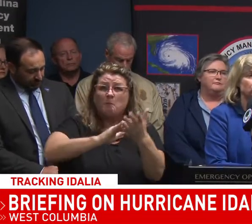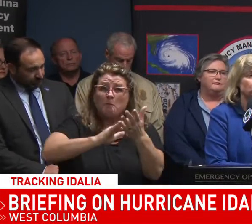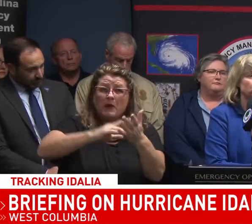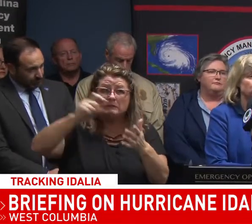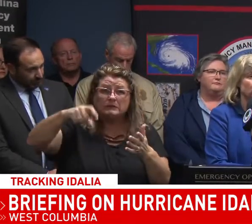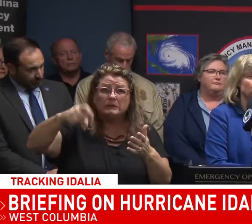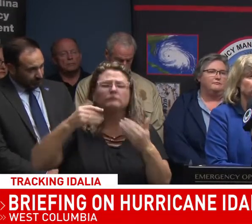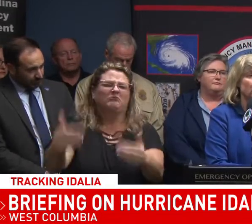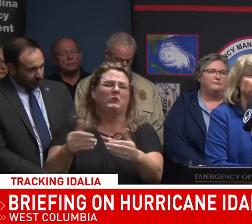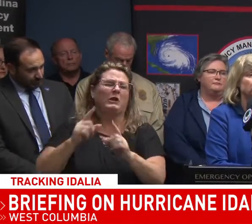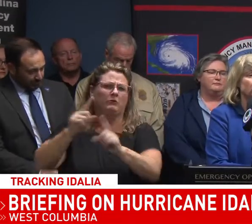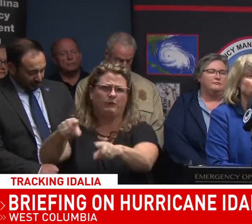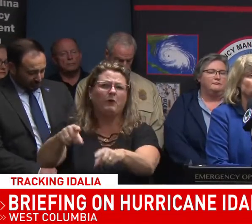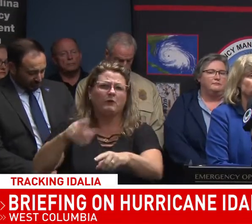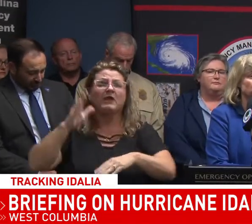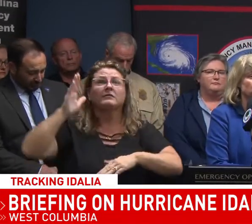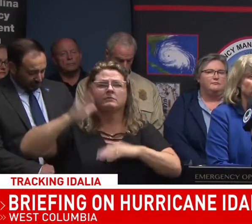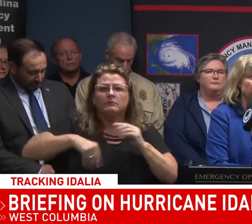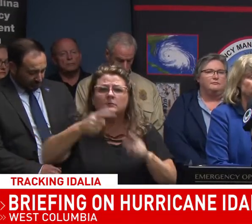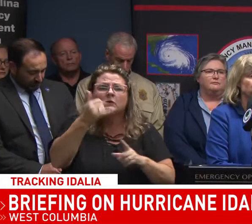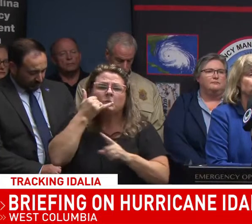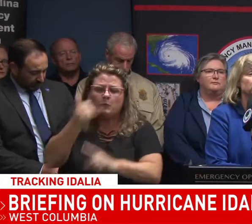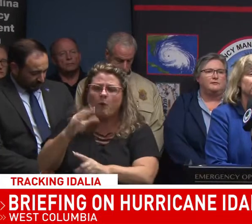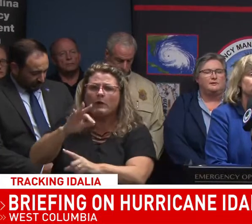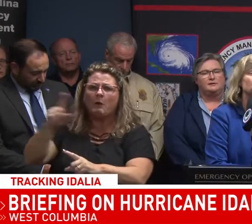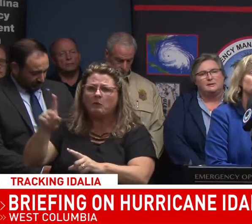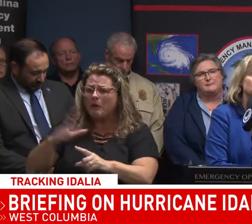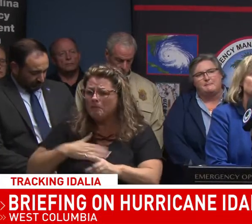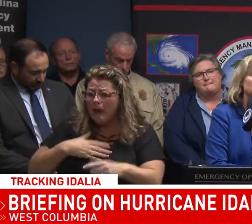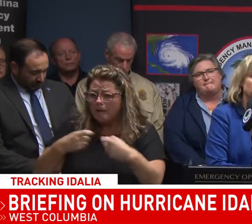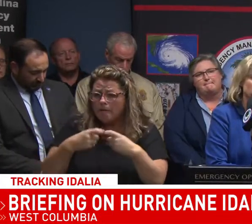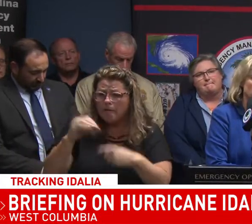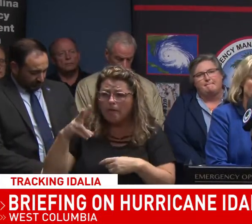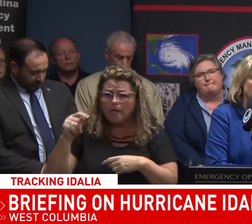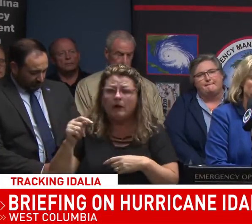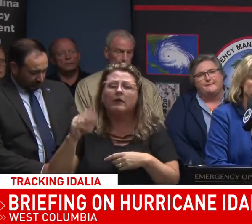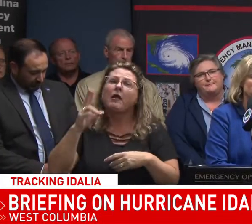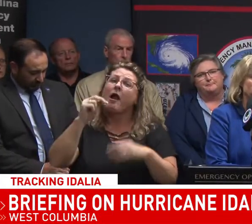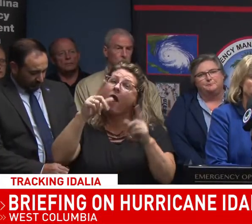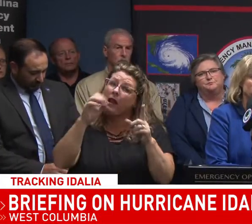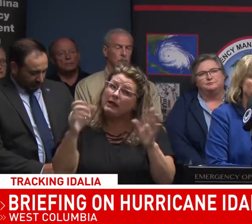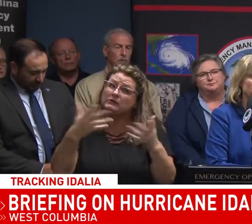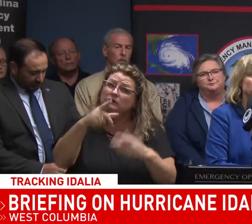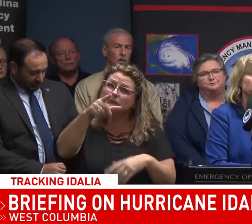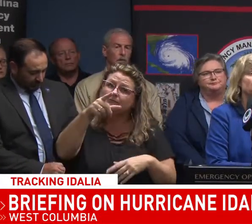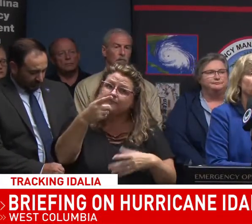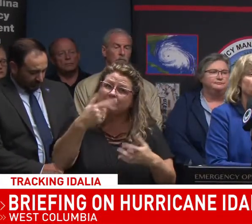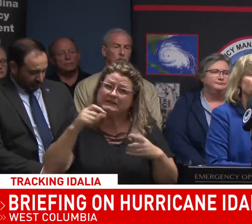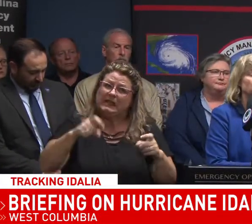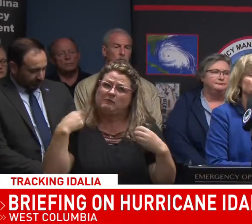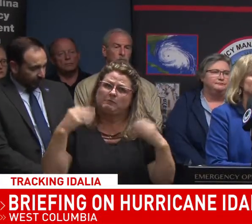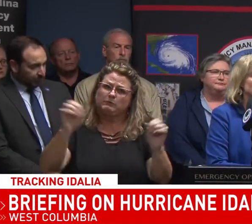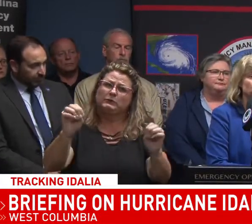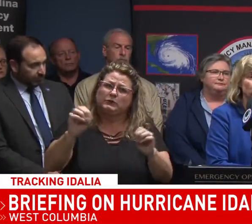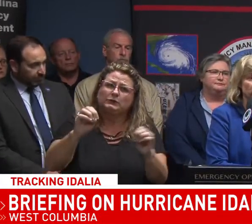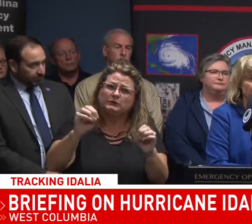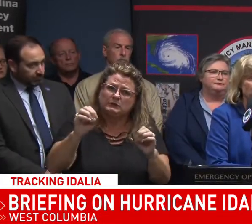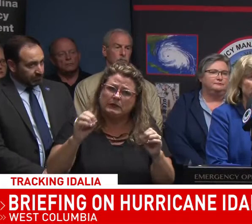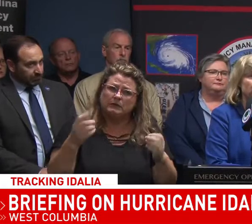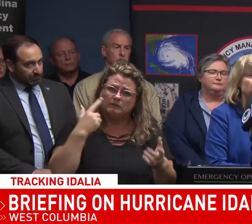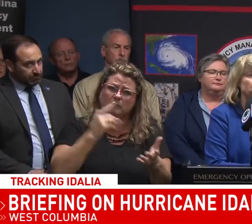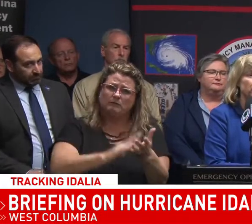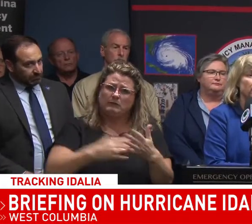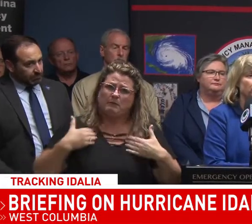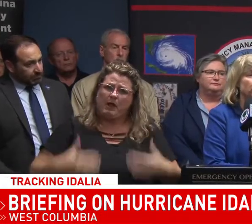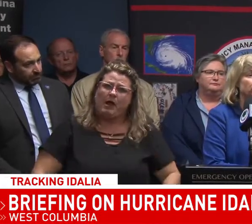opposed to dialing 911 for an outage, unless you do need medical help at your home. To just report a